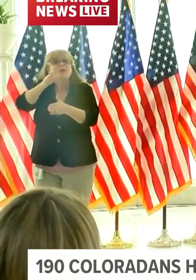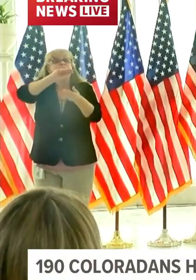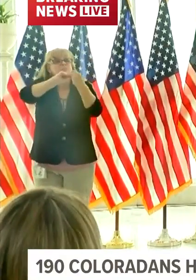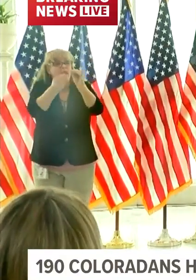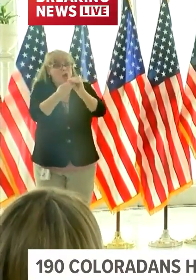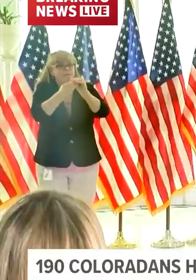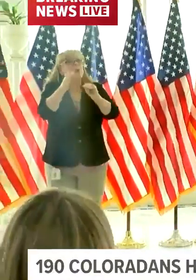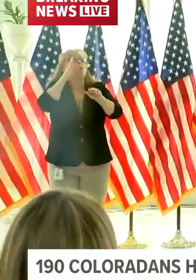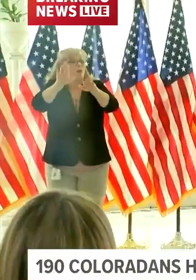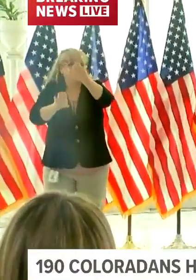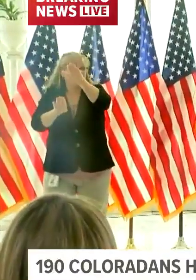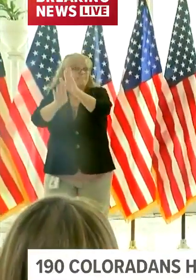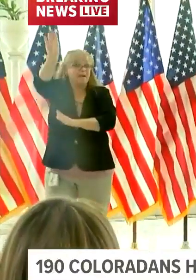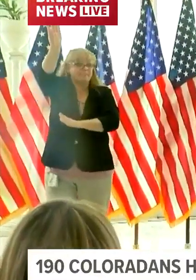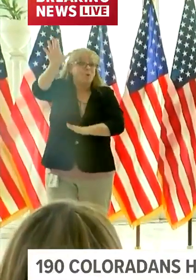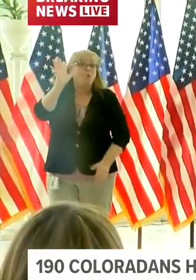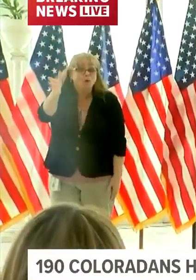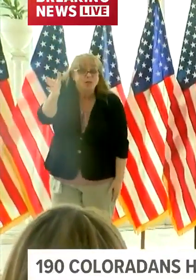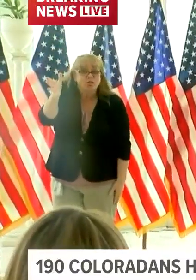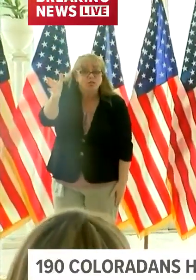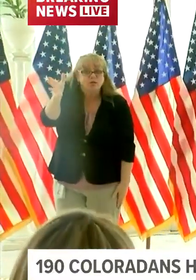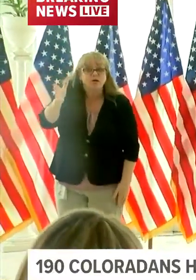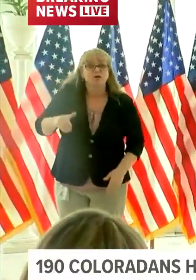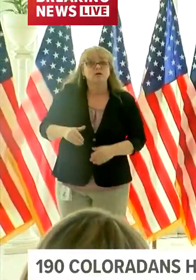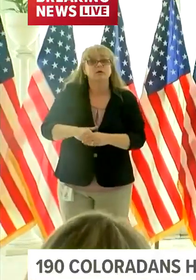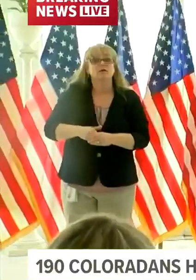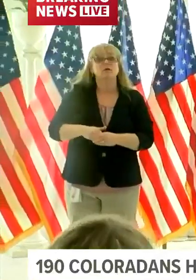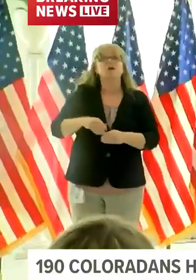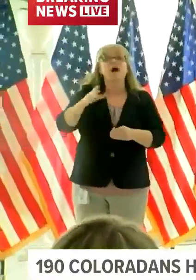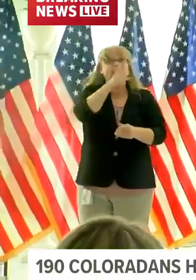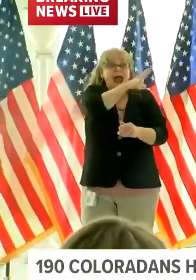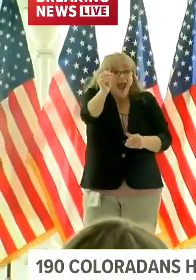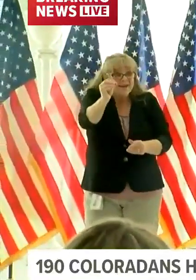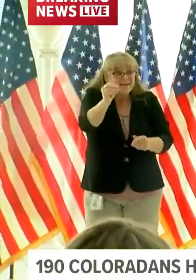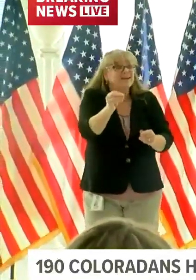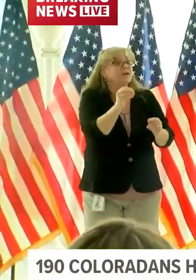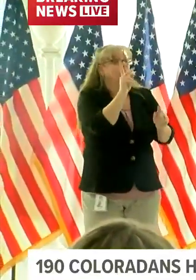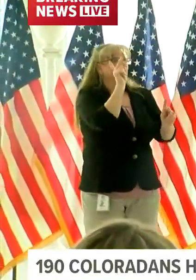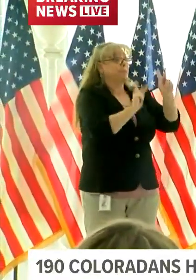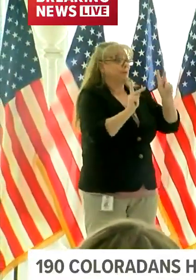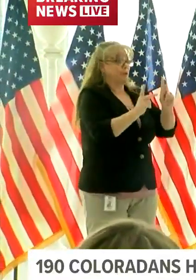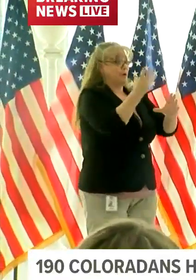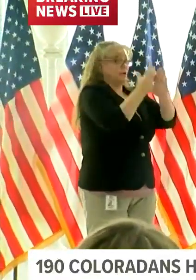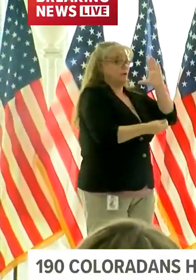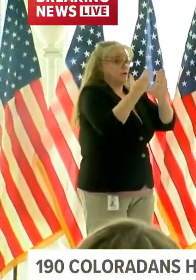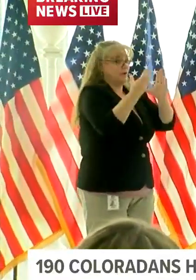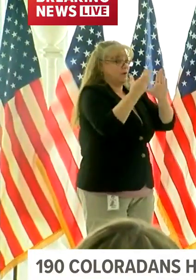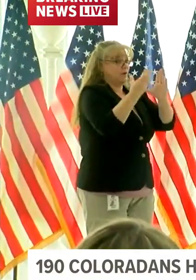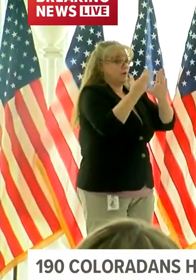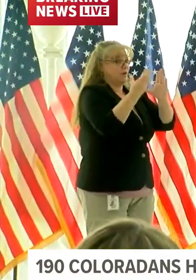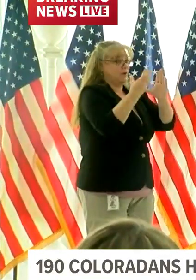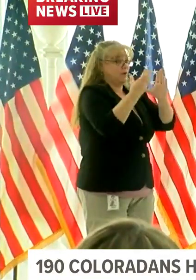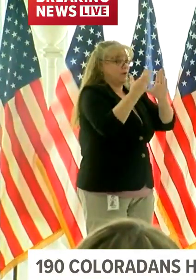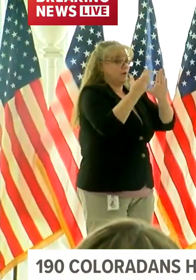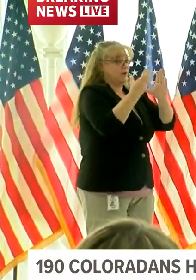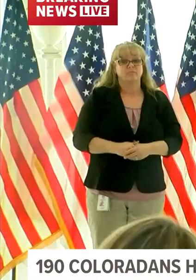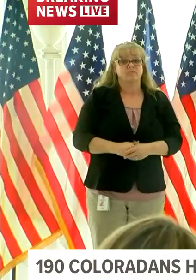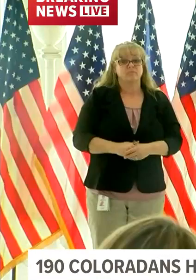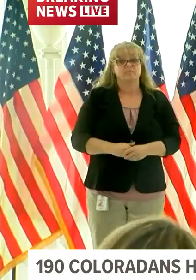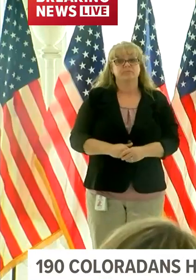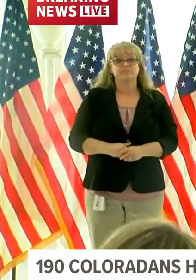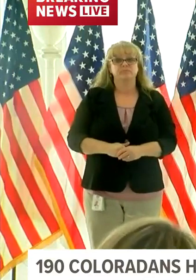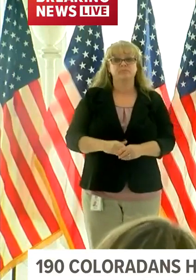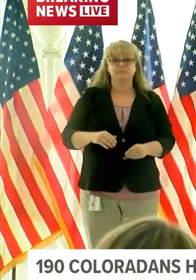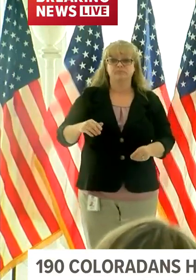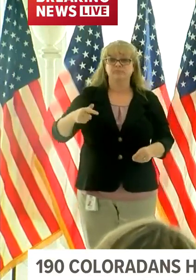we have and the data that's emerging, we feel confident that we can achieve that date, that you can achieve that date by staying at